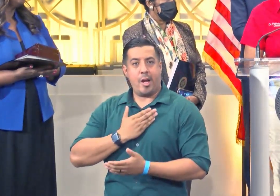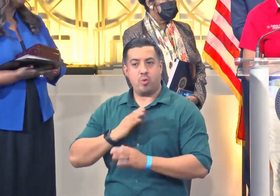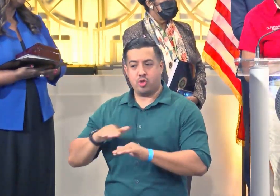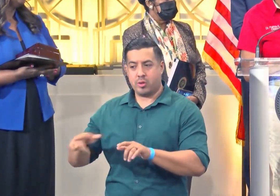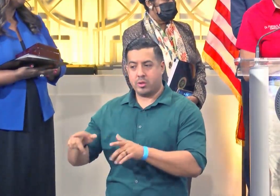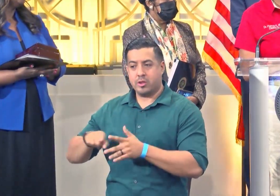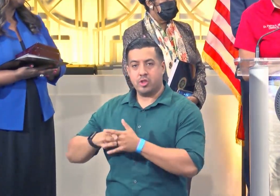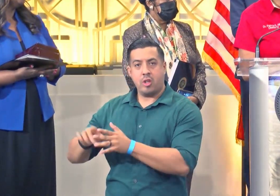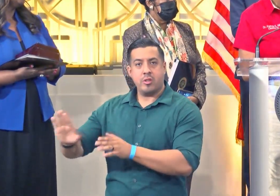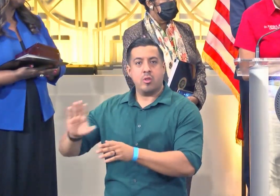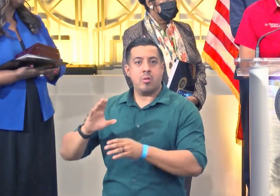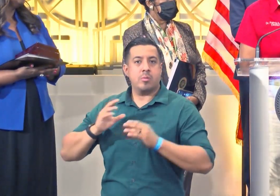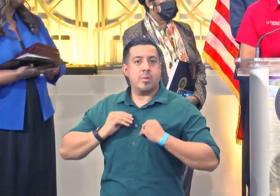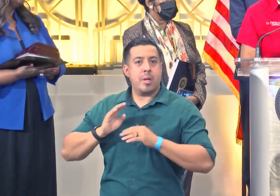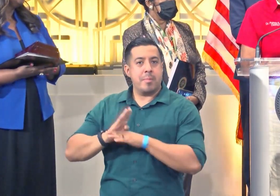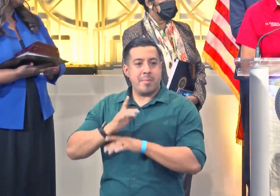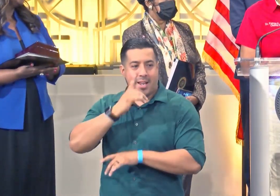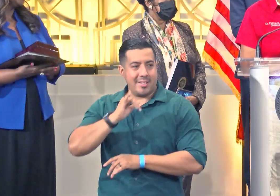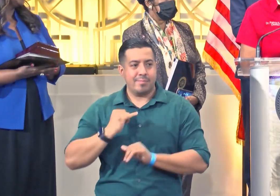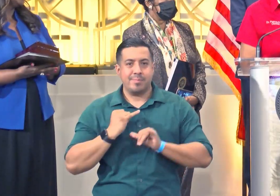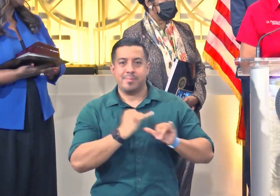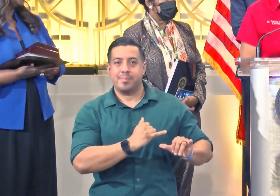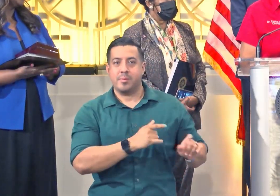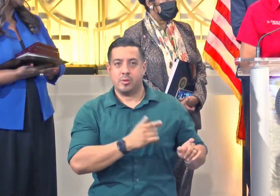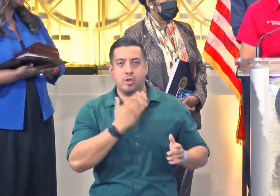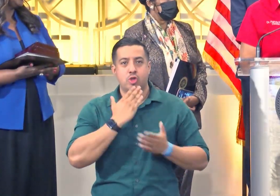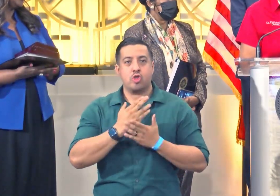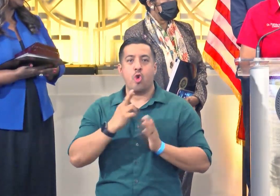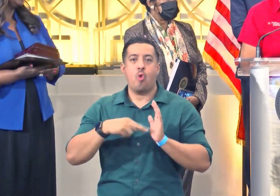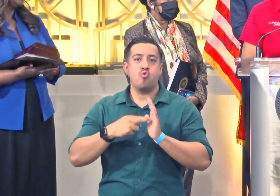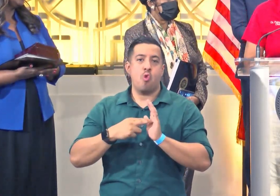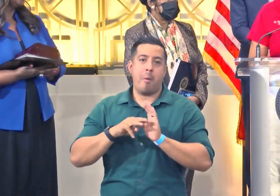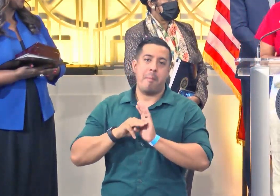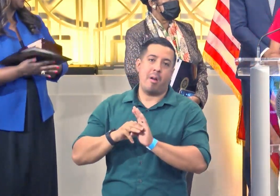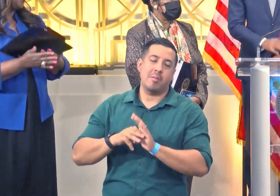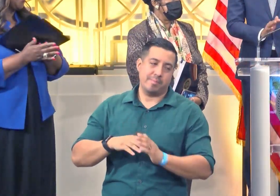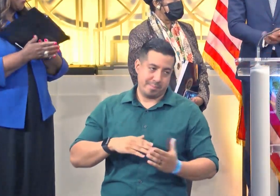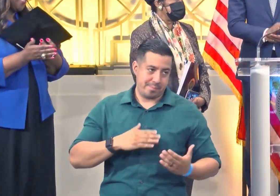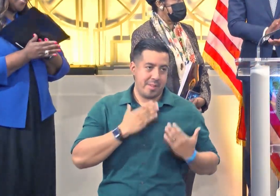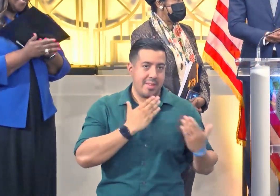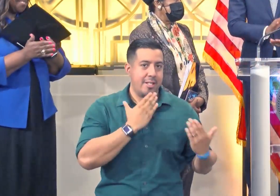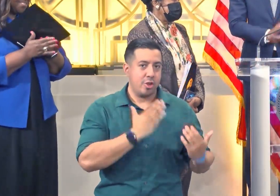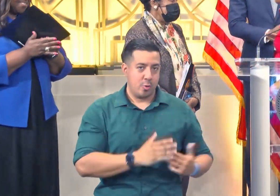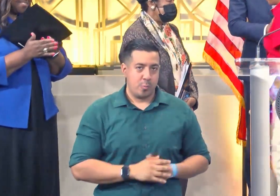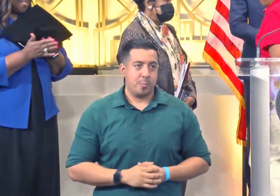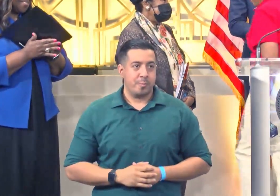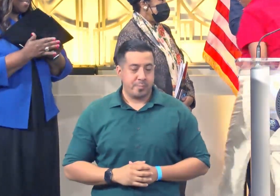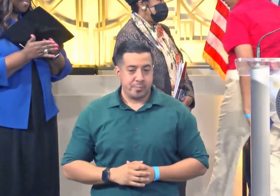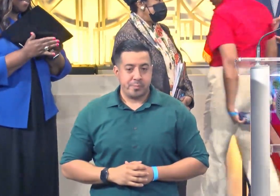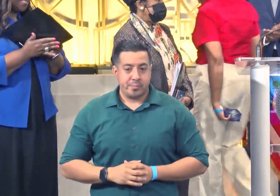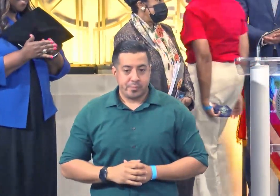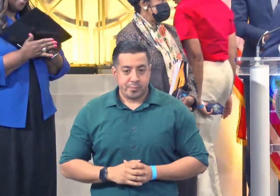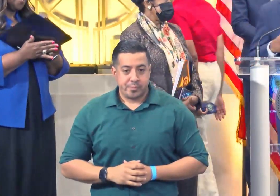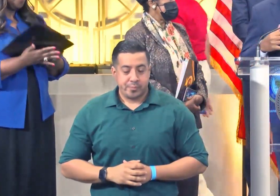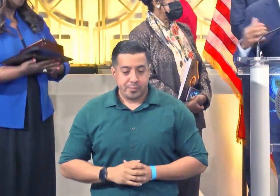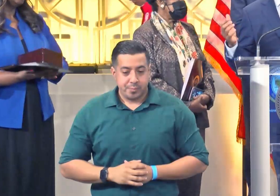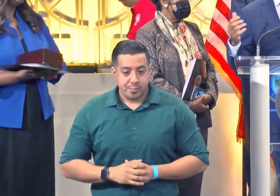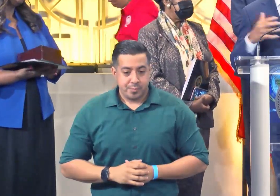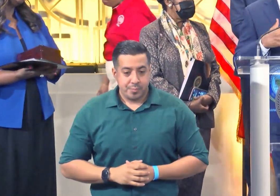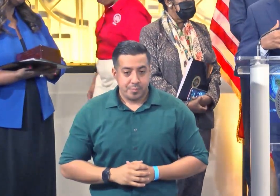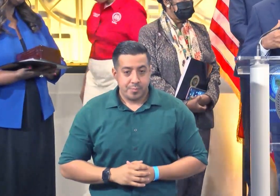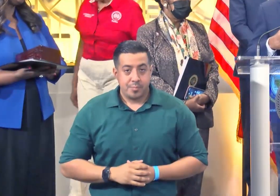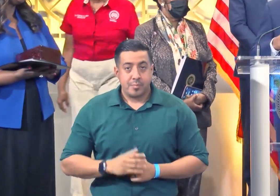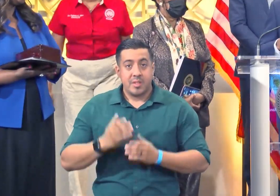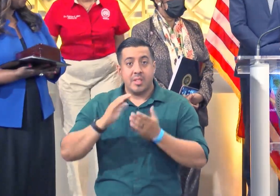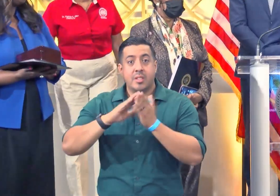own entrepreneurships like his. They have a great role model. Thank you. Mm-hmm. Thank you. Thank you. City